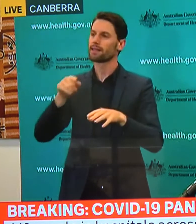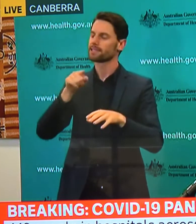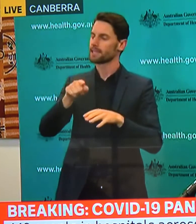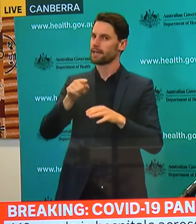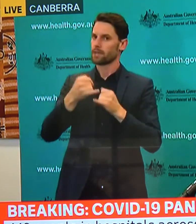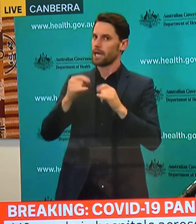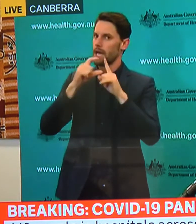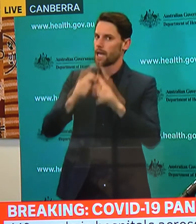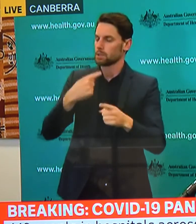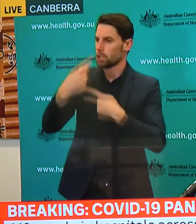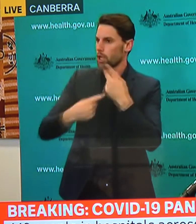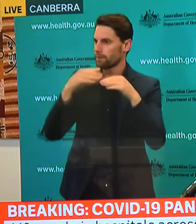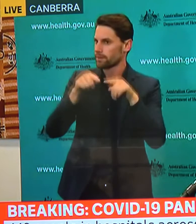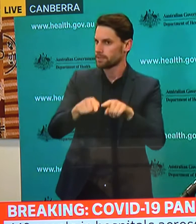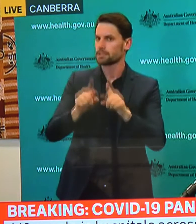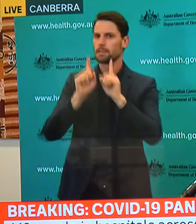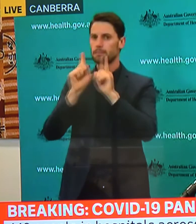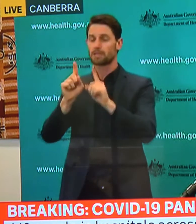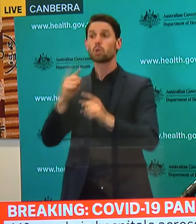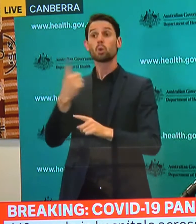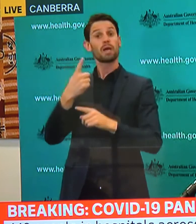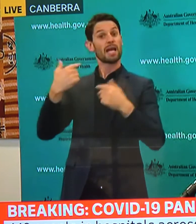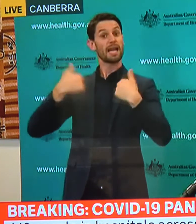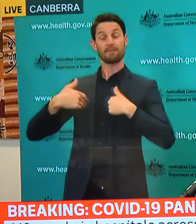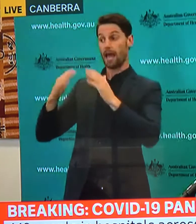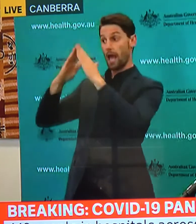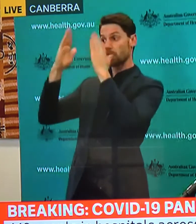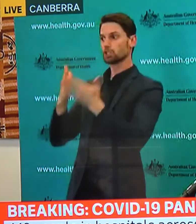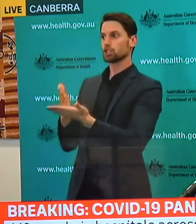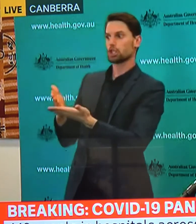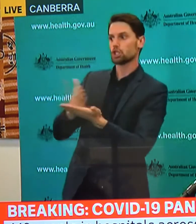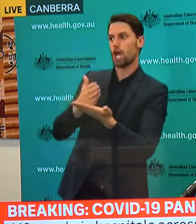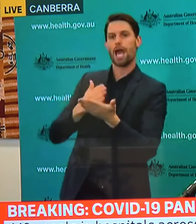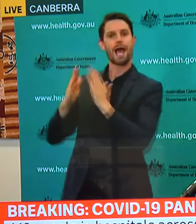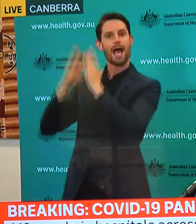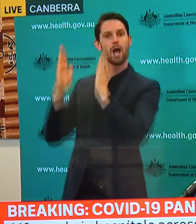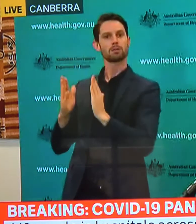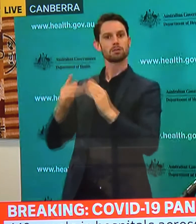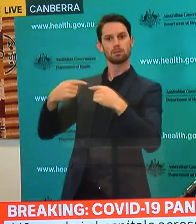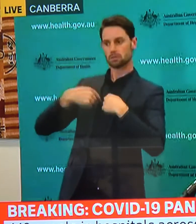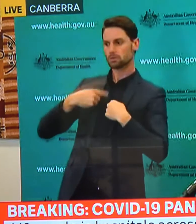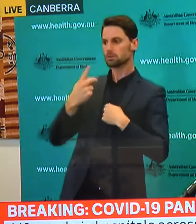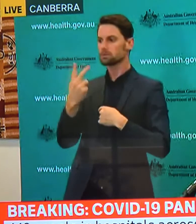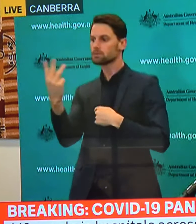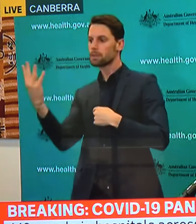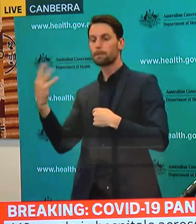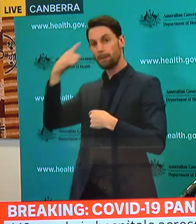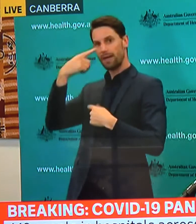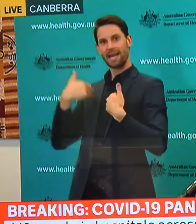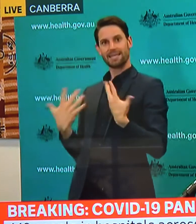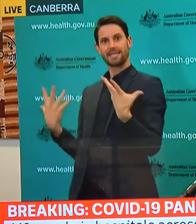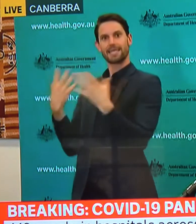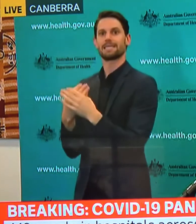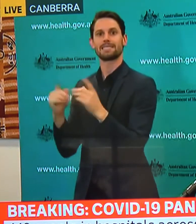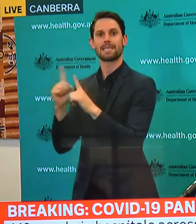where people are more likely to be in shared housing, for example, where housing is more densely,